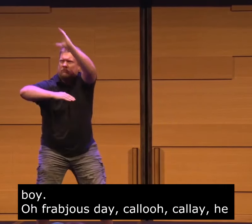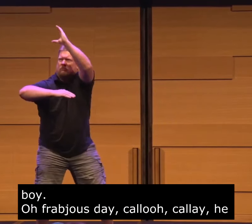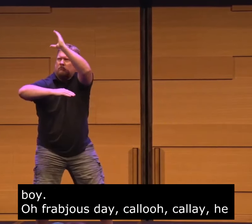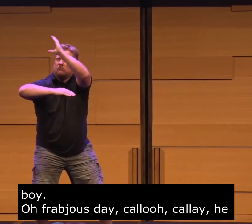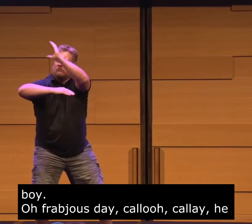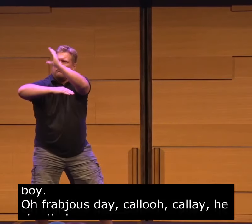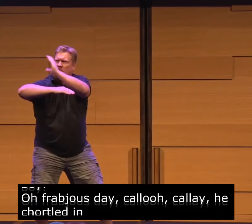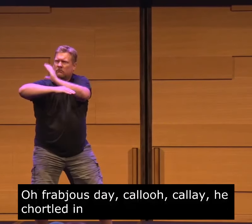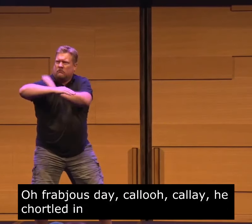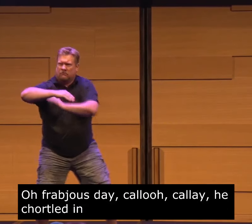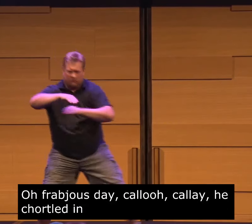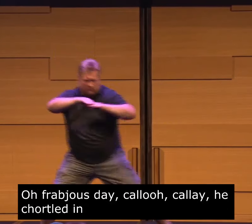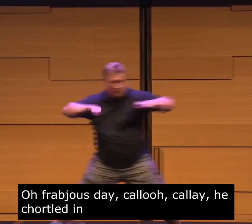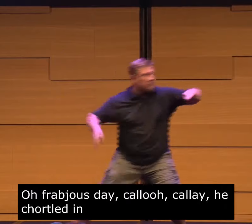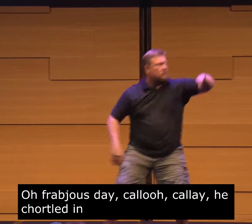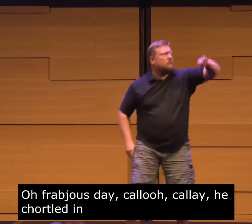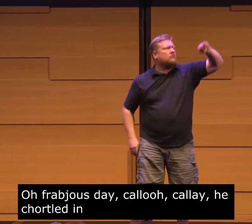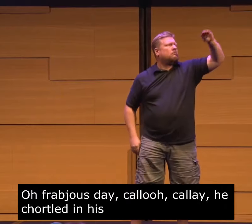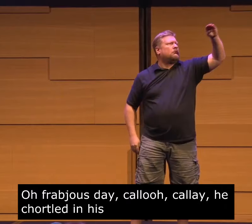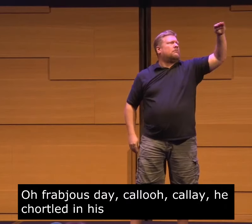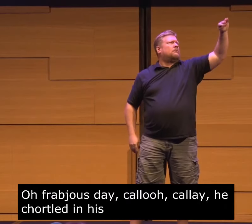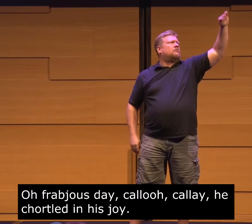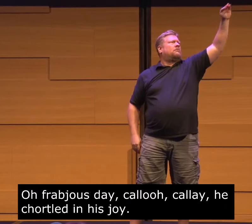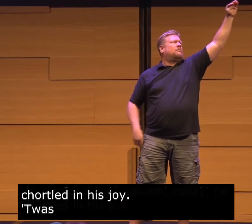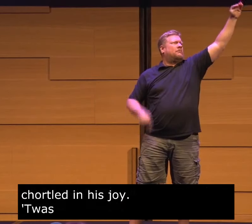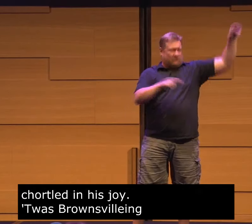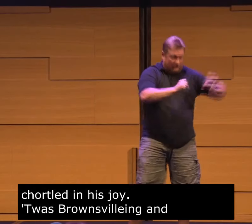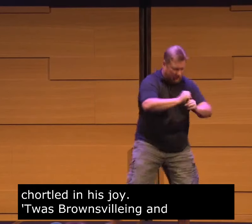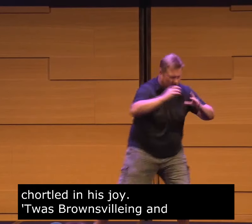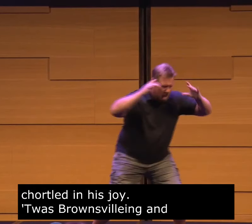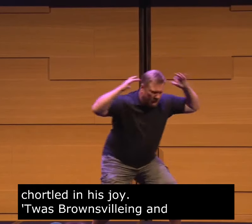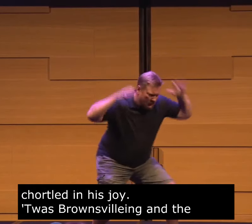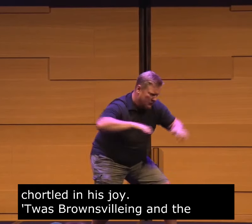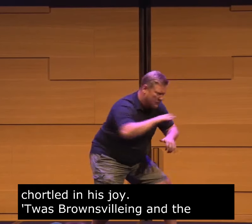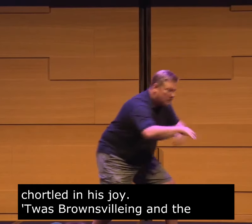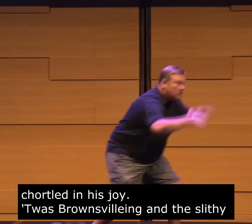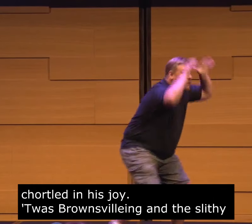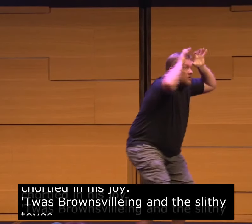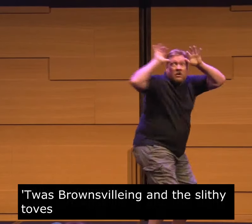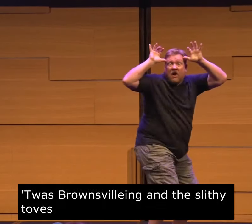"'Twas brillig, and the slithy toves did gyre and gimble in the wabe.